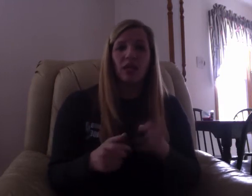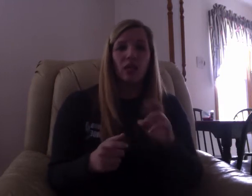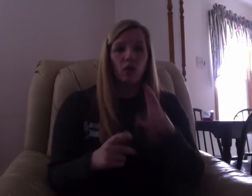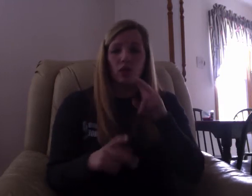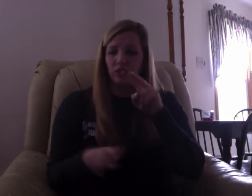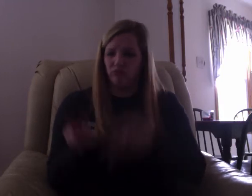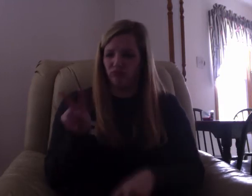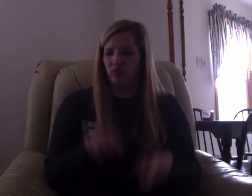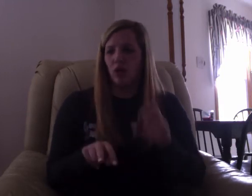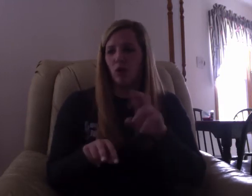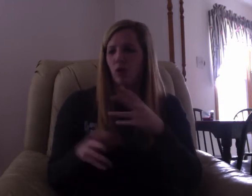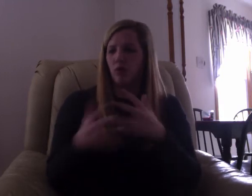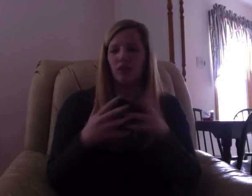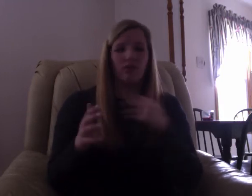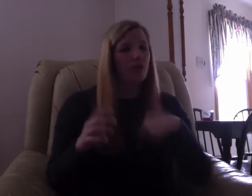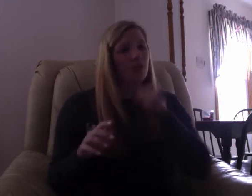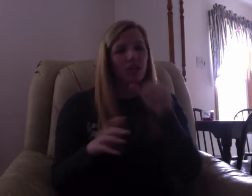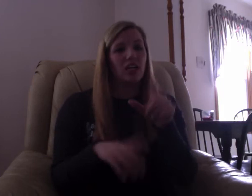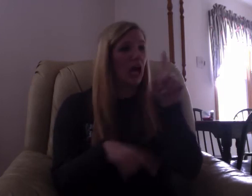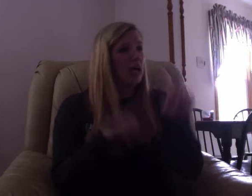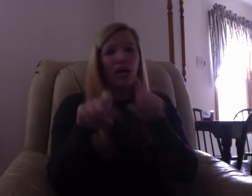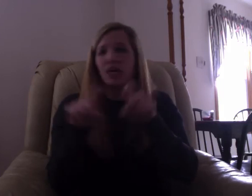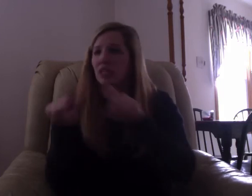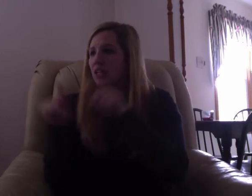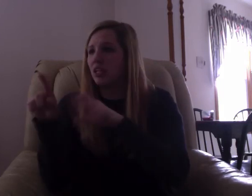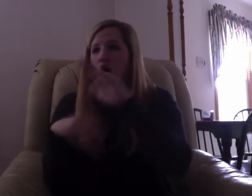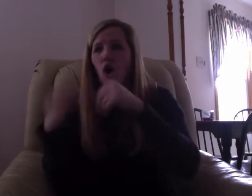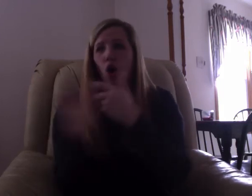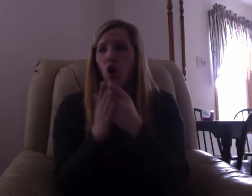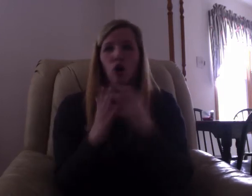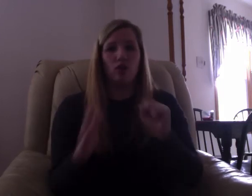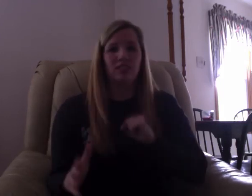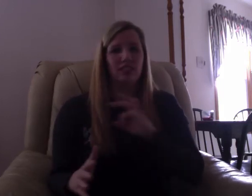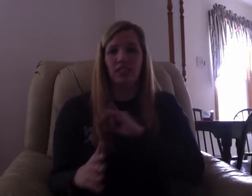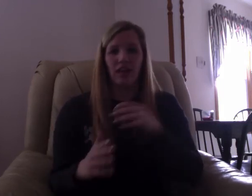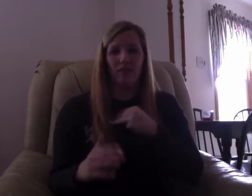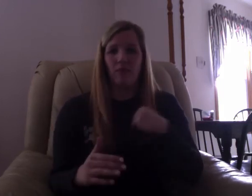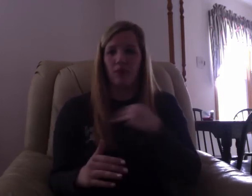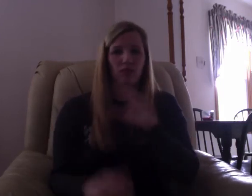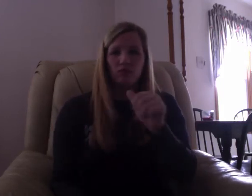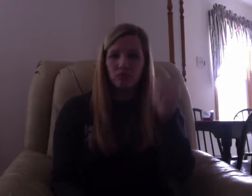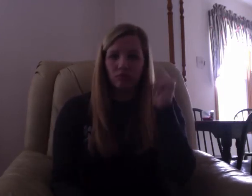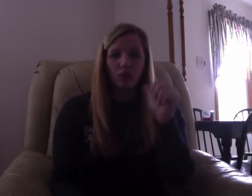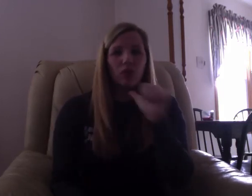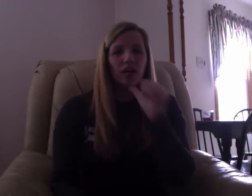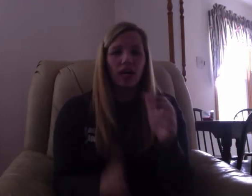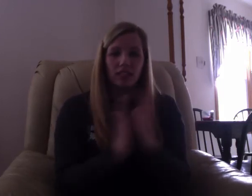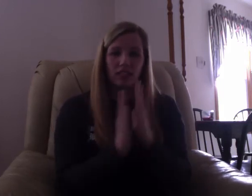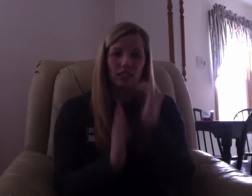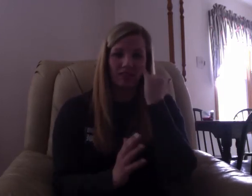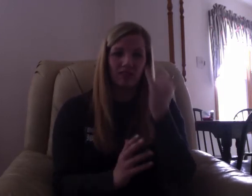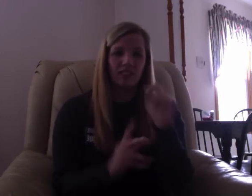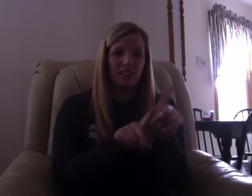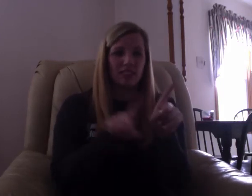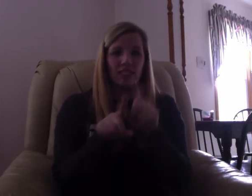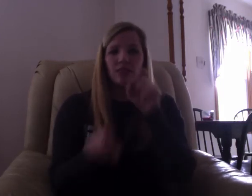we're not going to ask every single person, hey, are you in a same-sex relationship? So the compromise we came up with was that